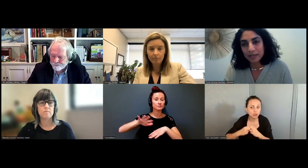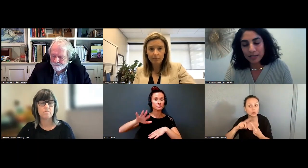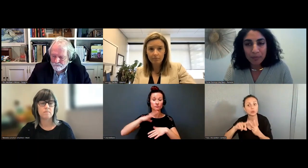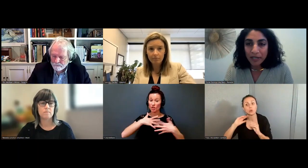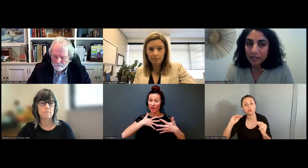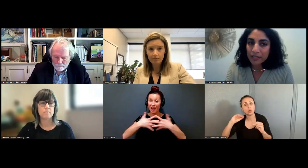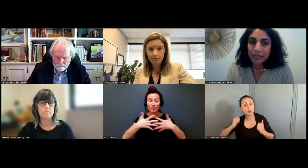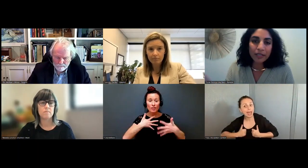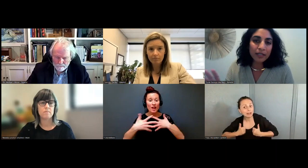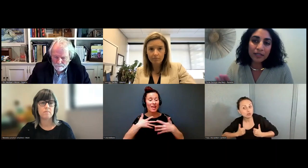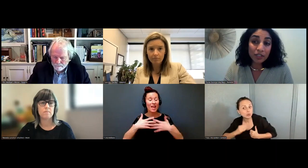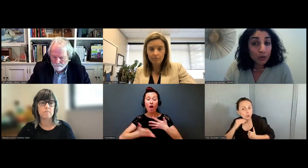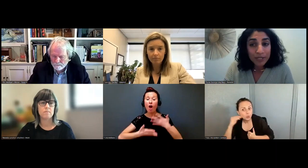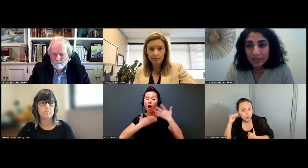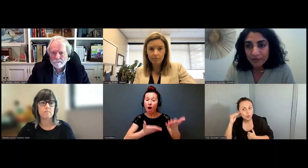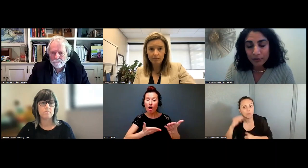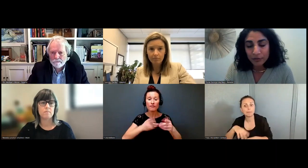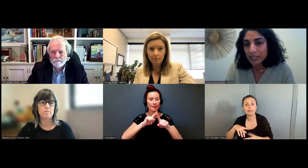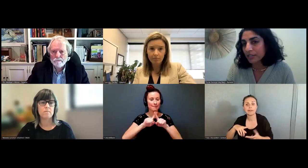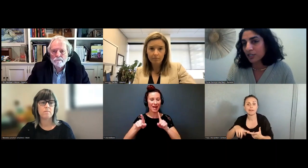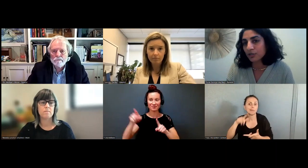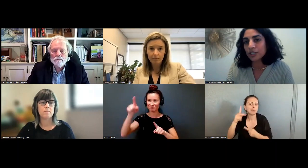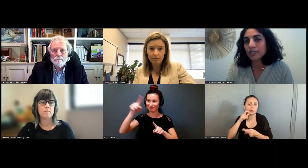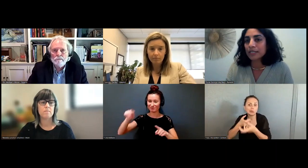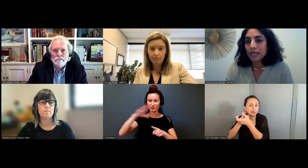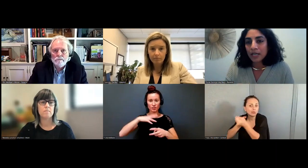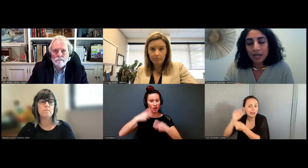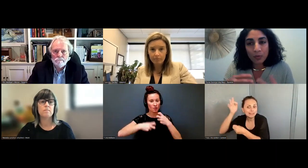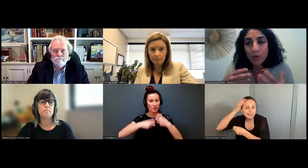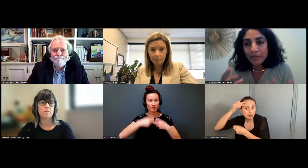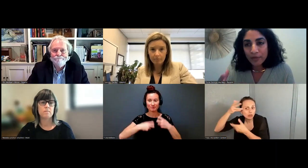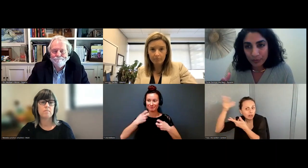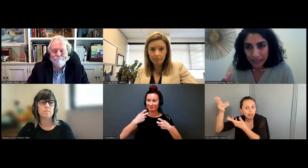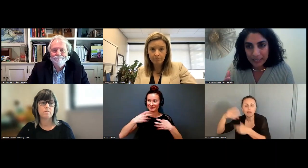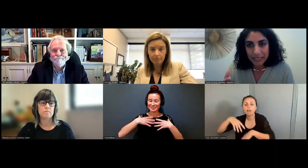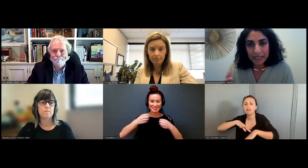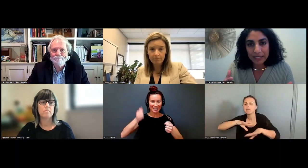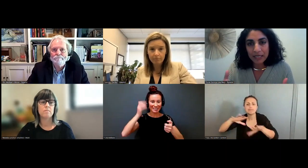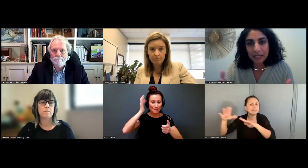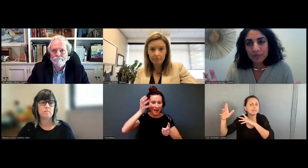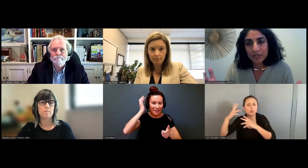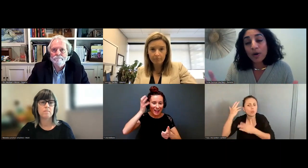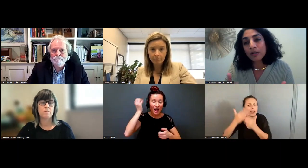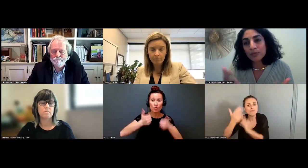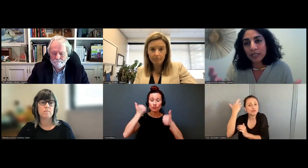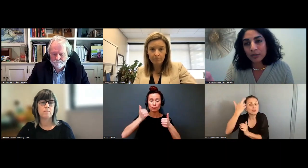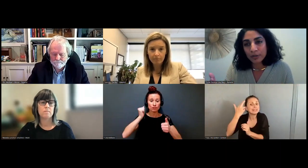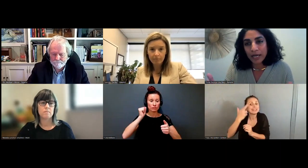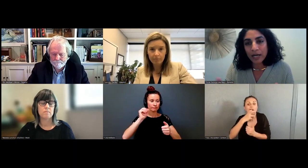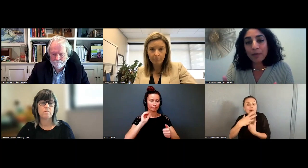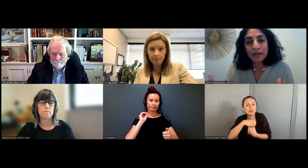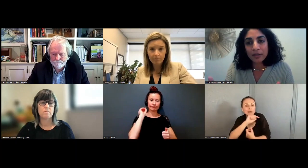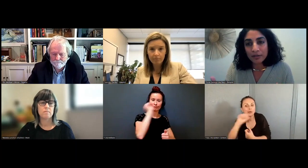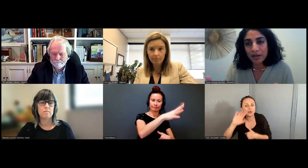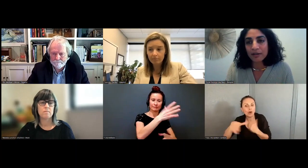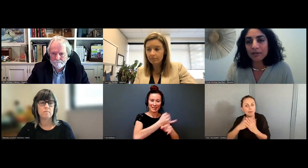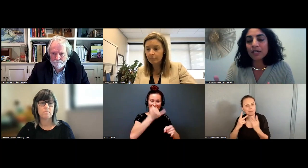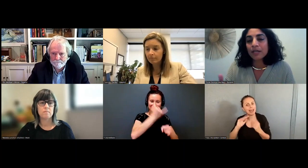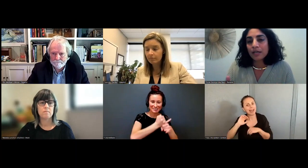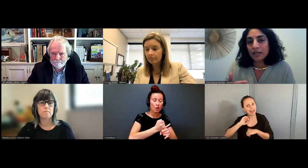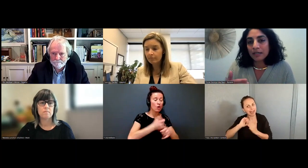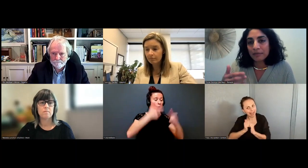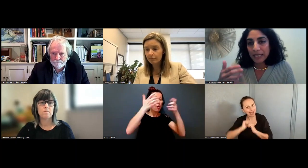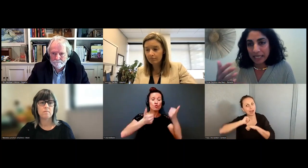address, expired SIN, distrust of federal institutions, whatever the reasons. So how do we create a